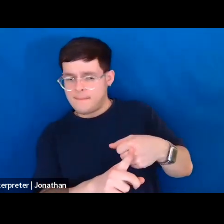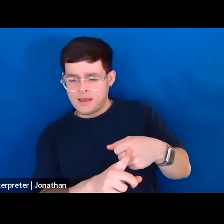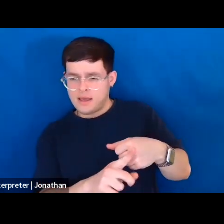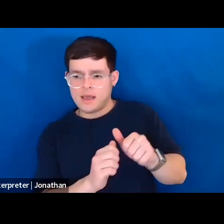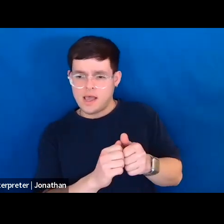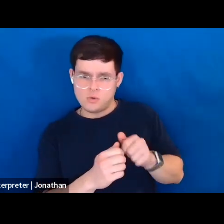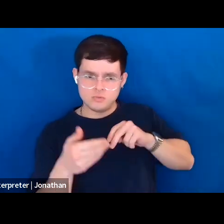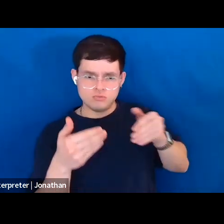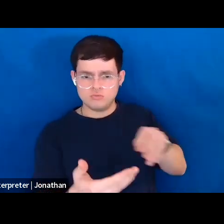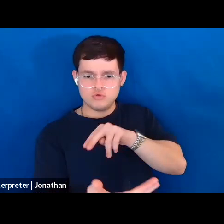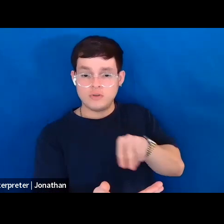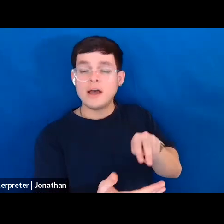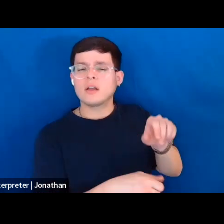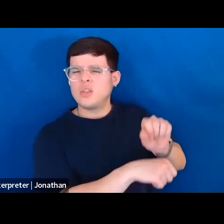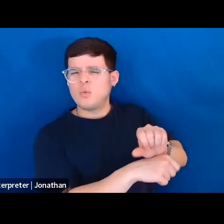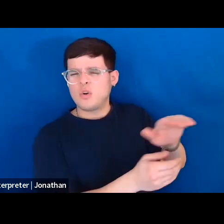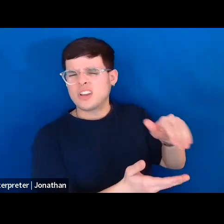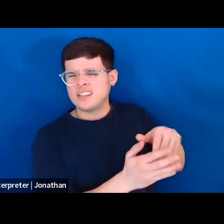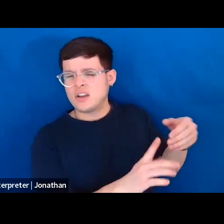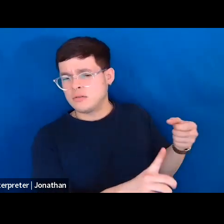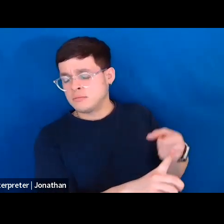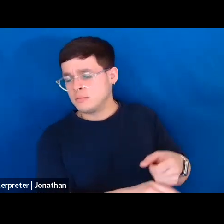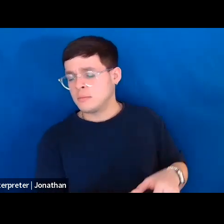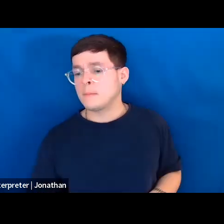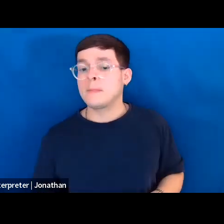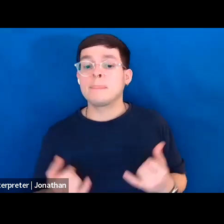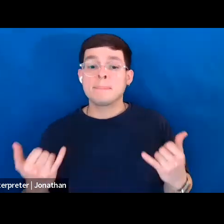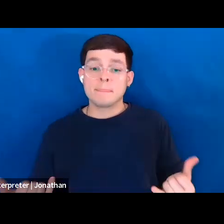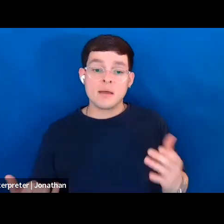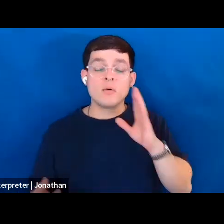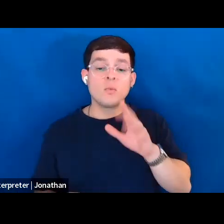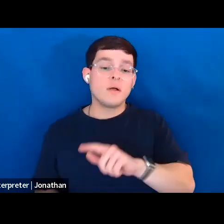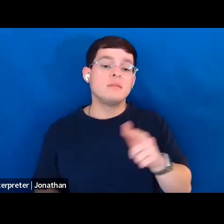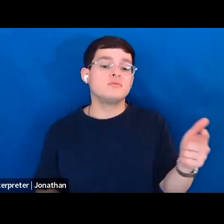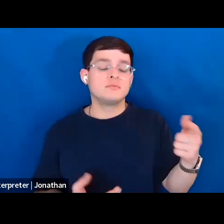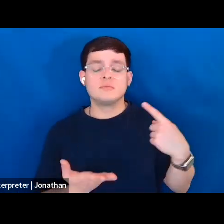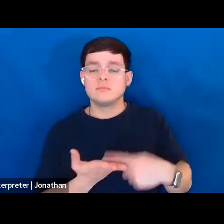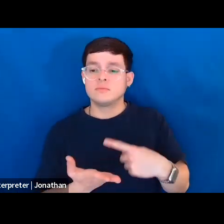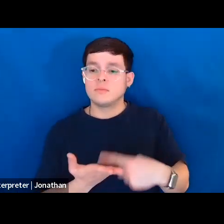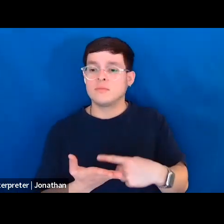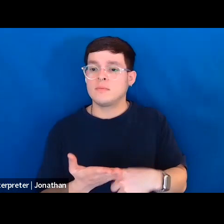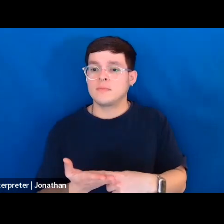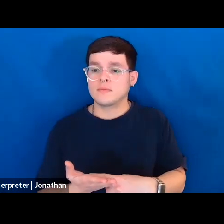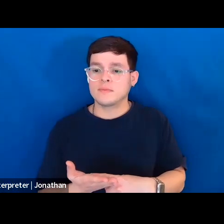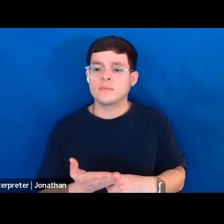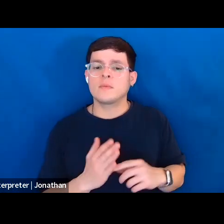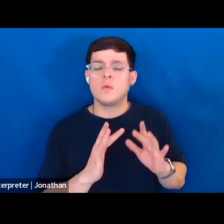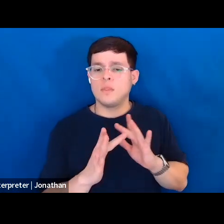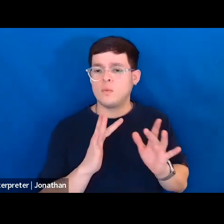center. And now we'll transition to discussing the